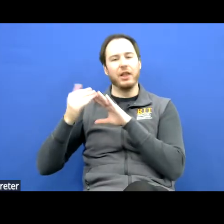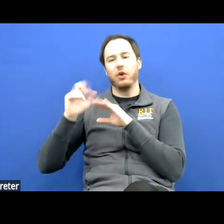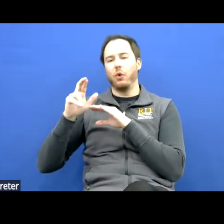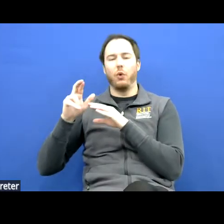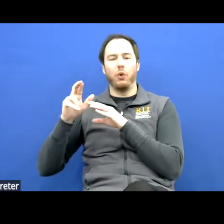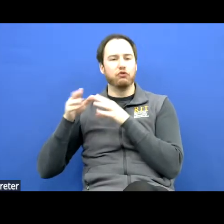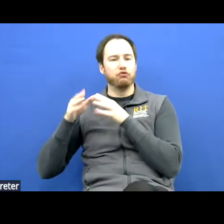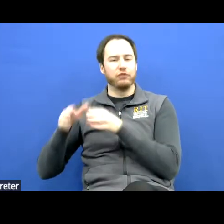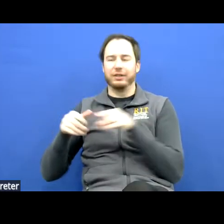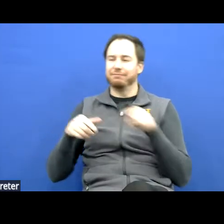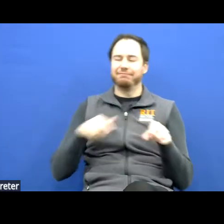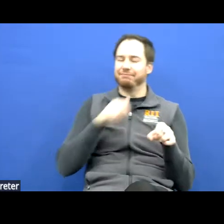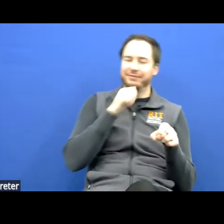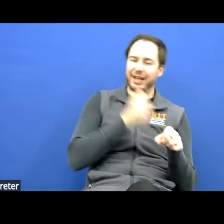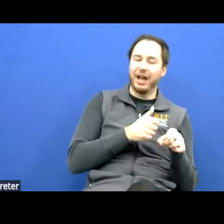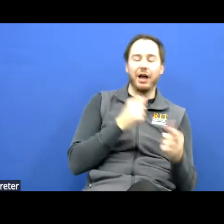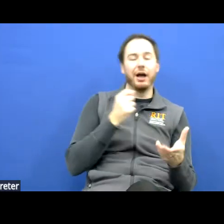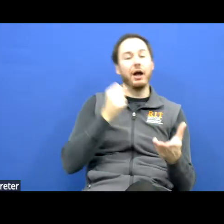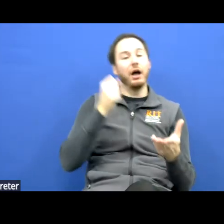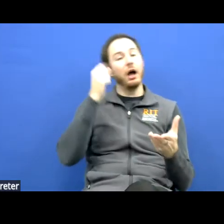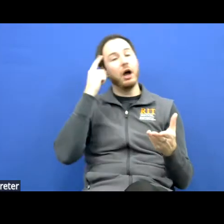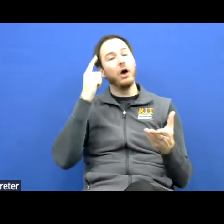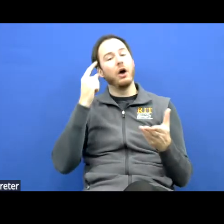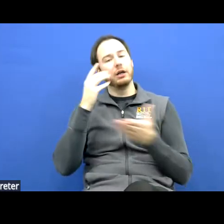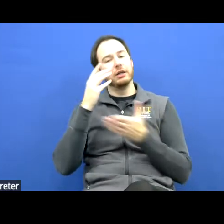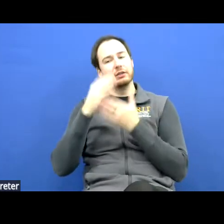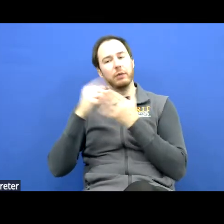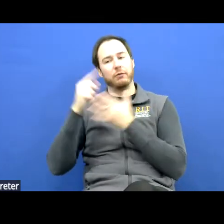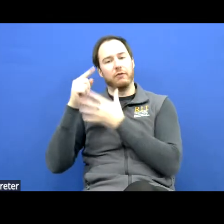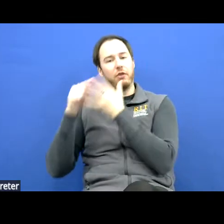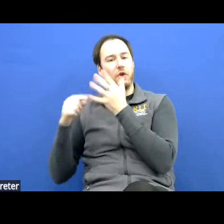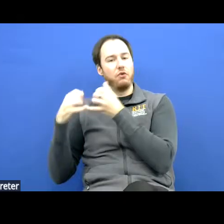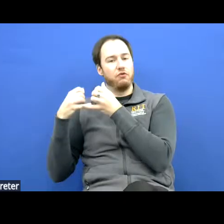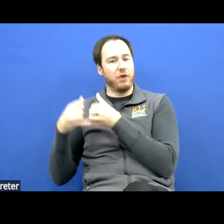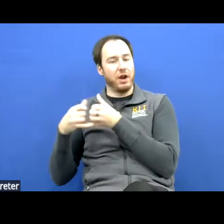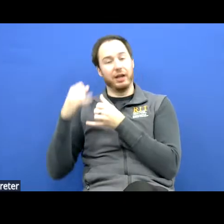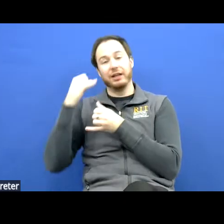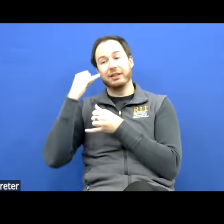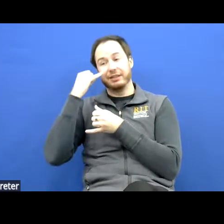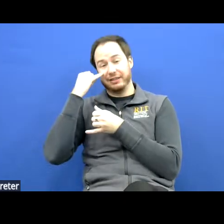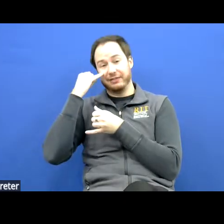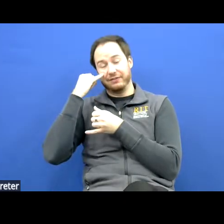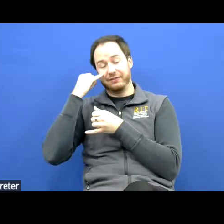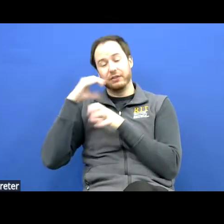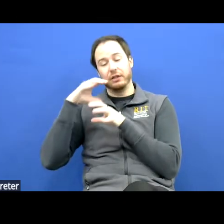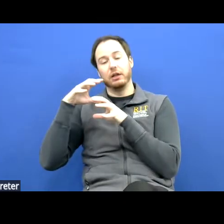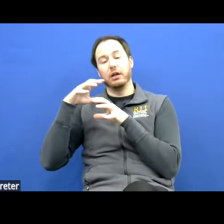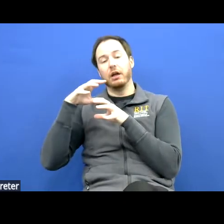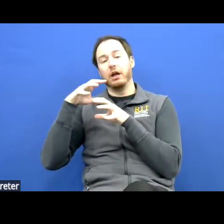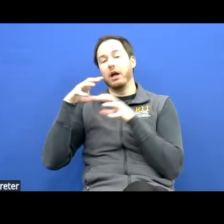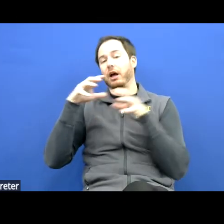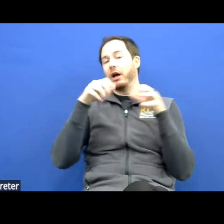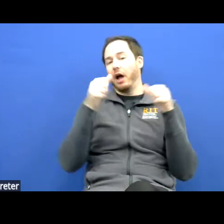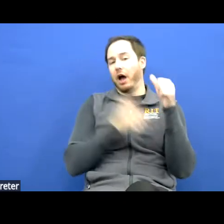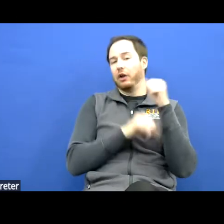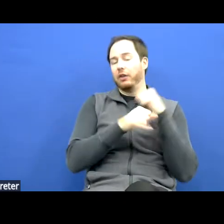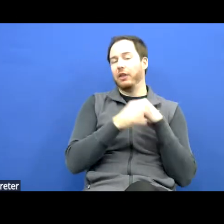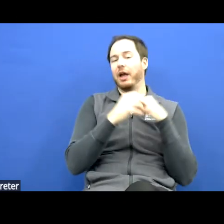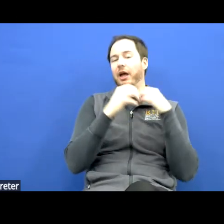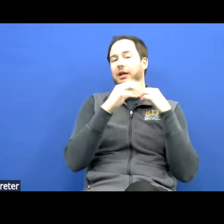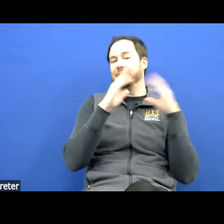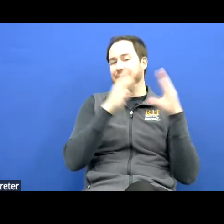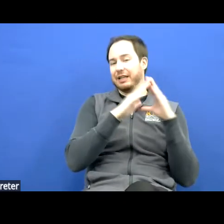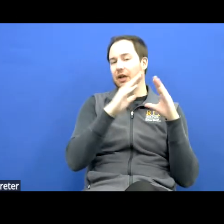not. Well, one of the good news is some of those grants, if they are within a historic district within a